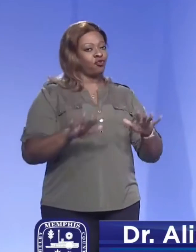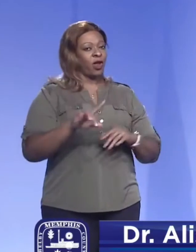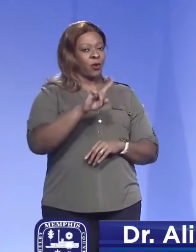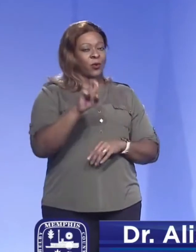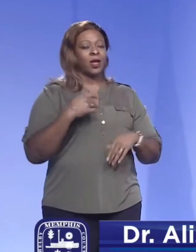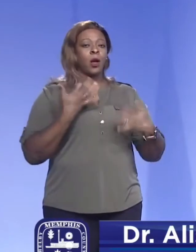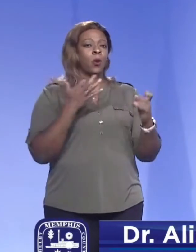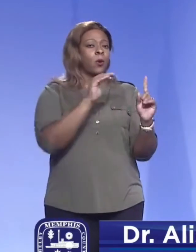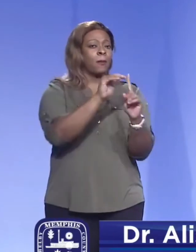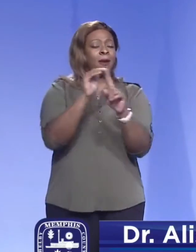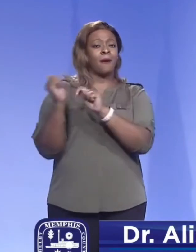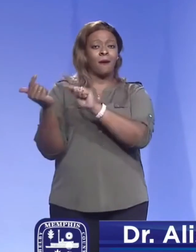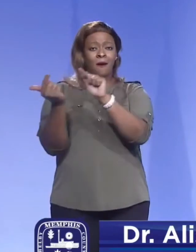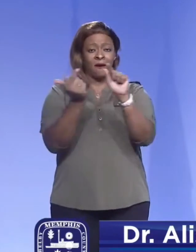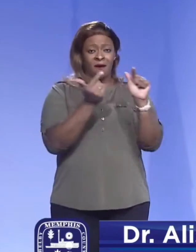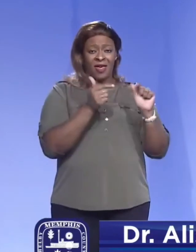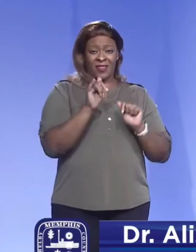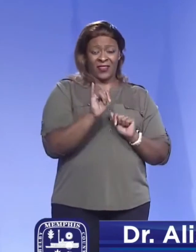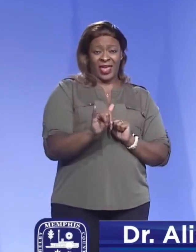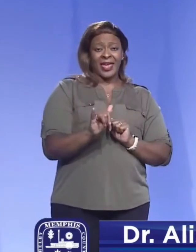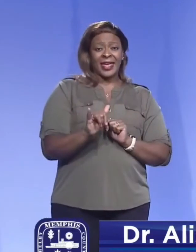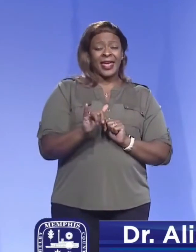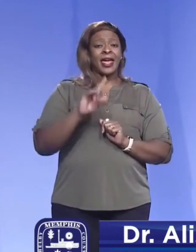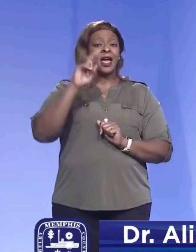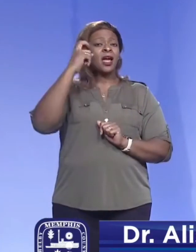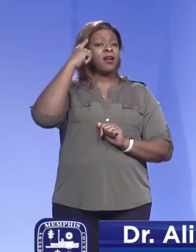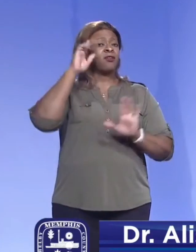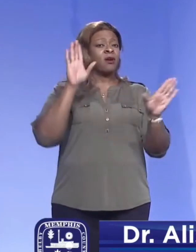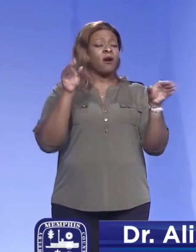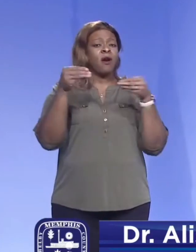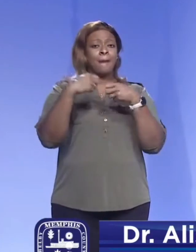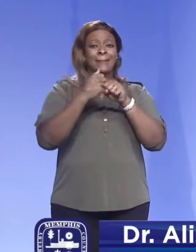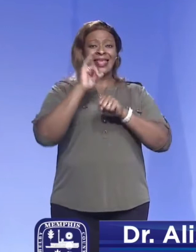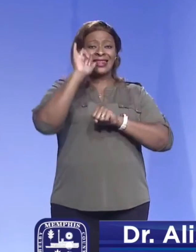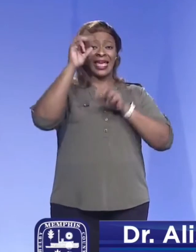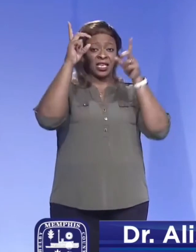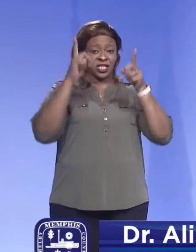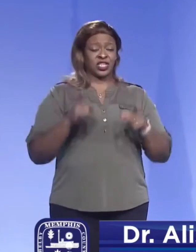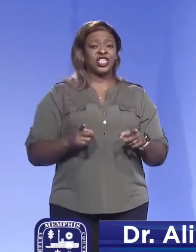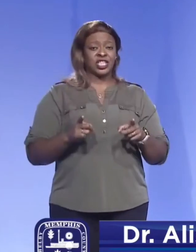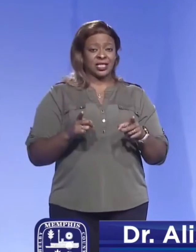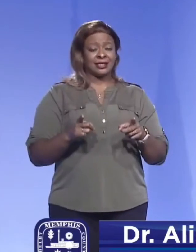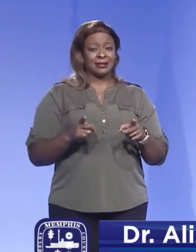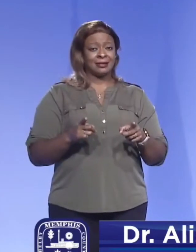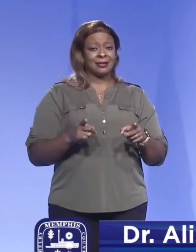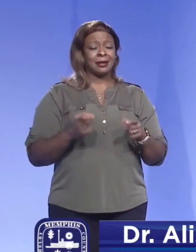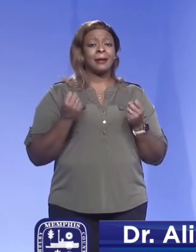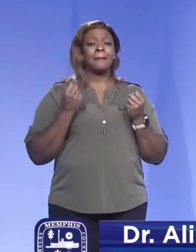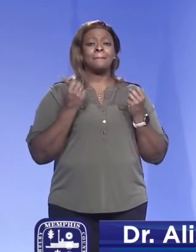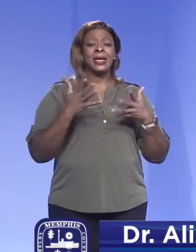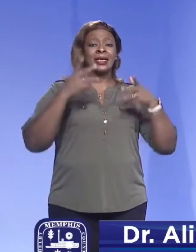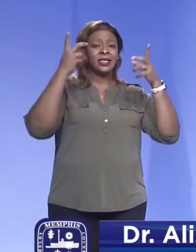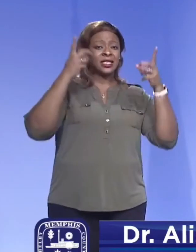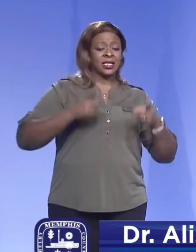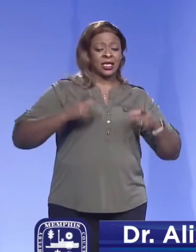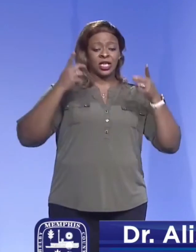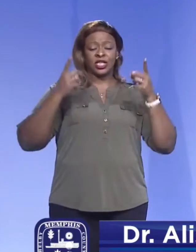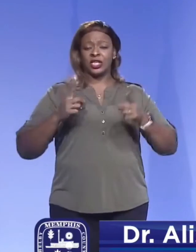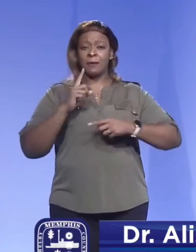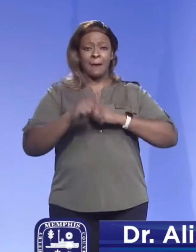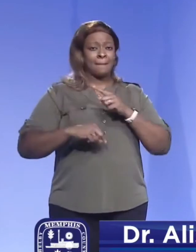want to remind everyone that the governor's office made a decision that any decisions